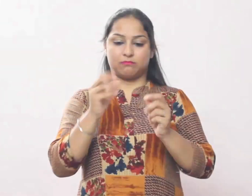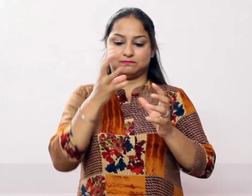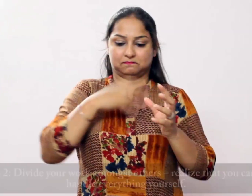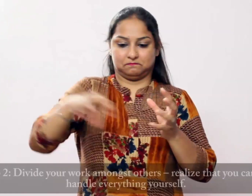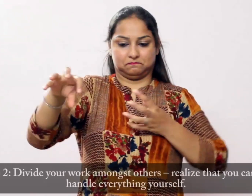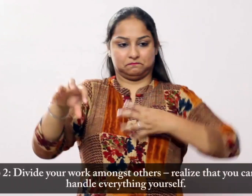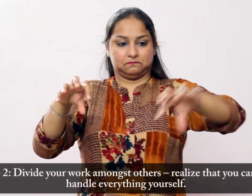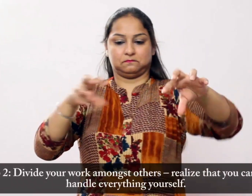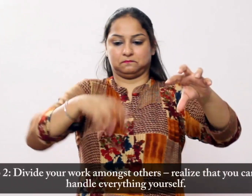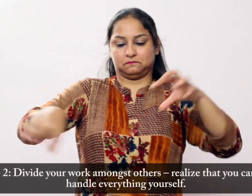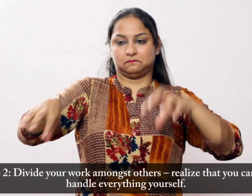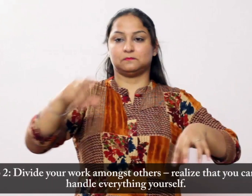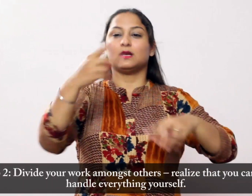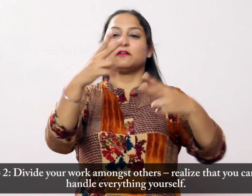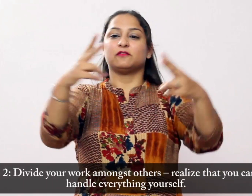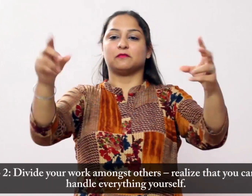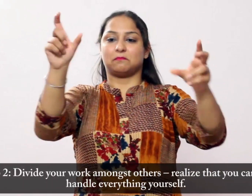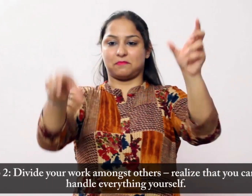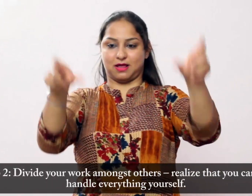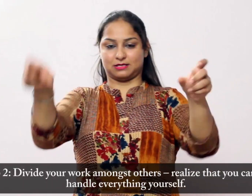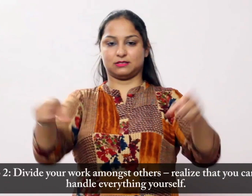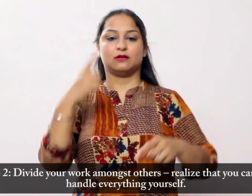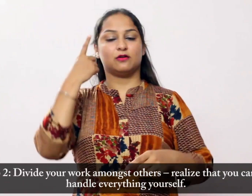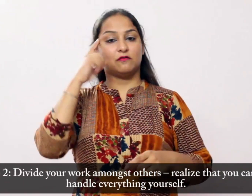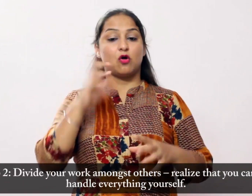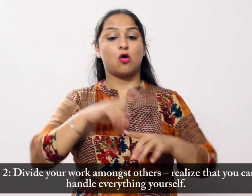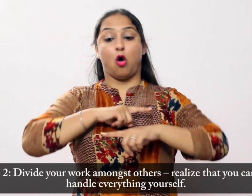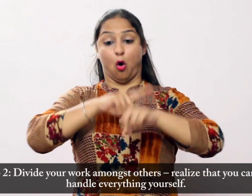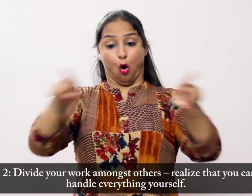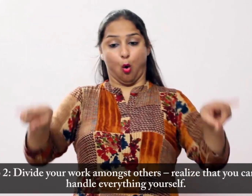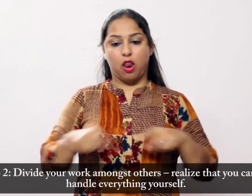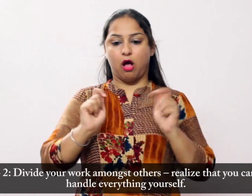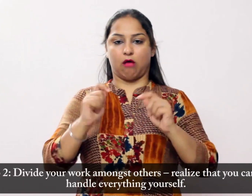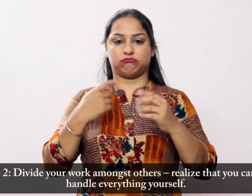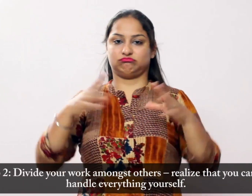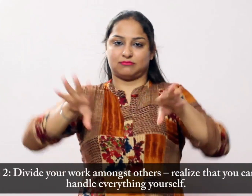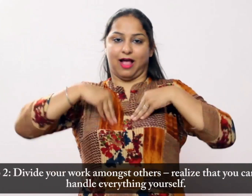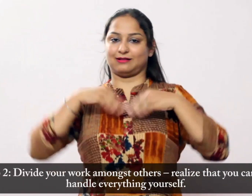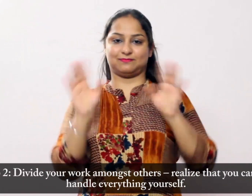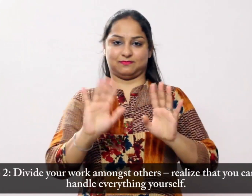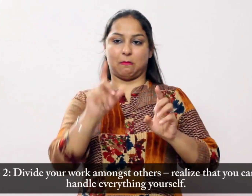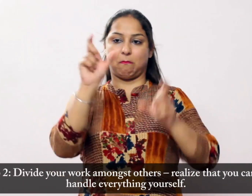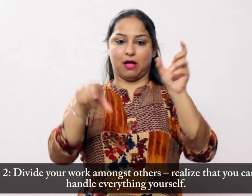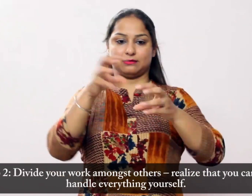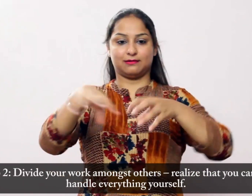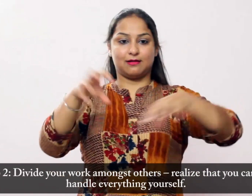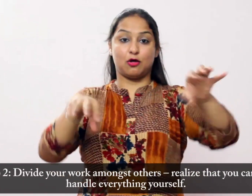Step 2. Divide your work amongst others. Realize that you cannot handle everything yourself.